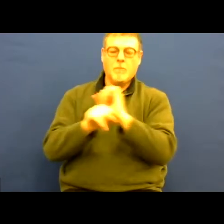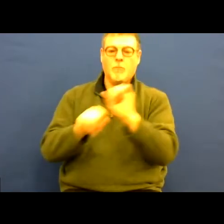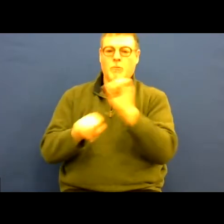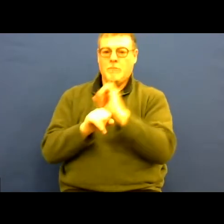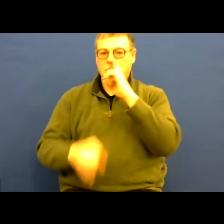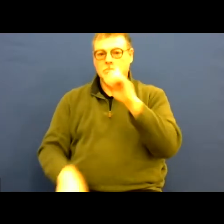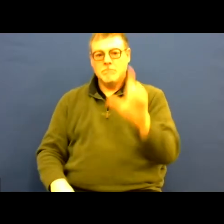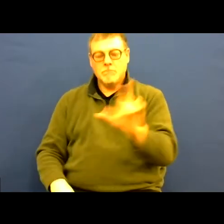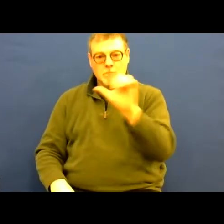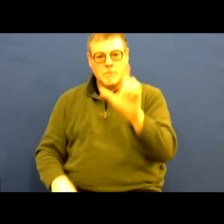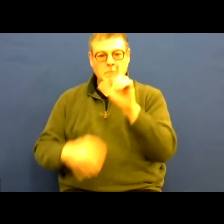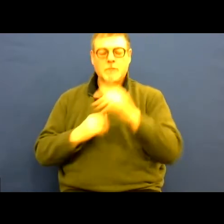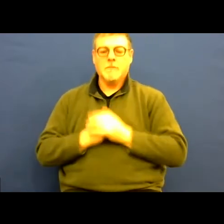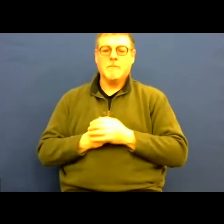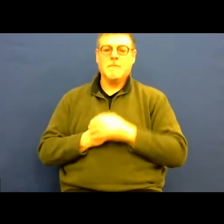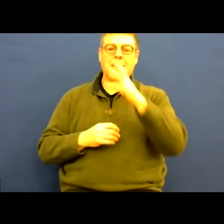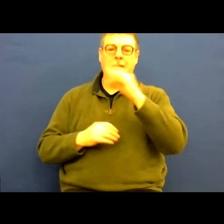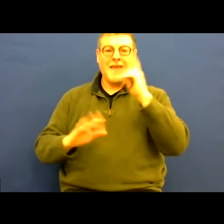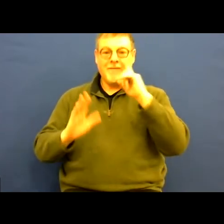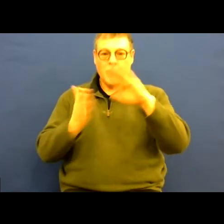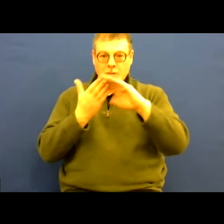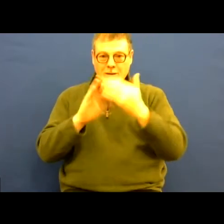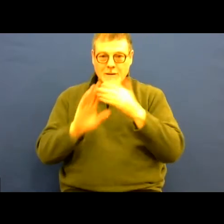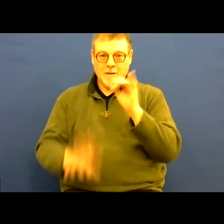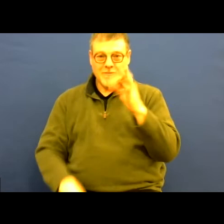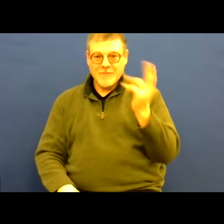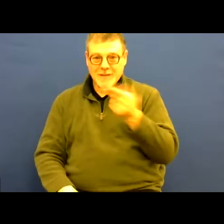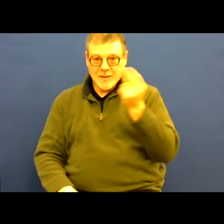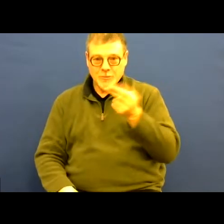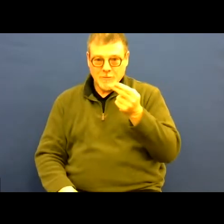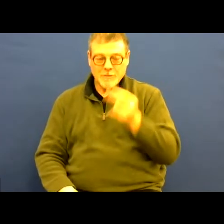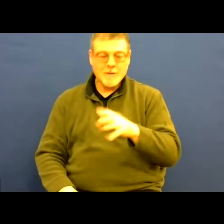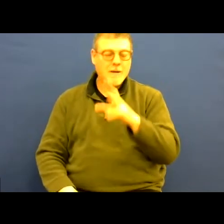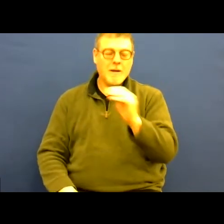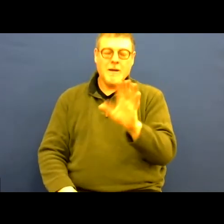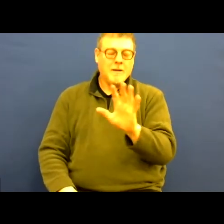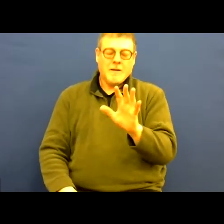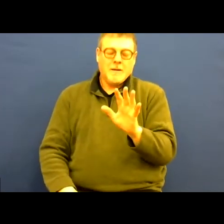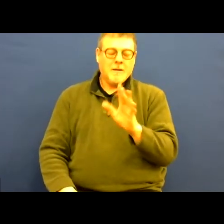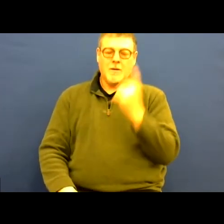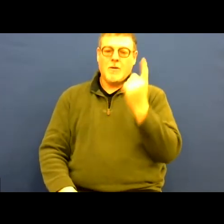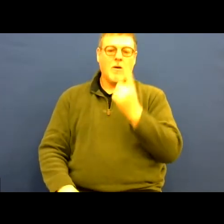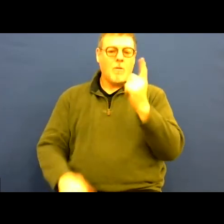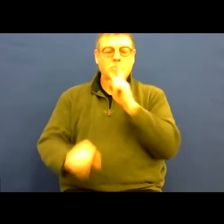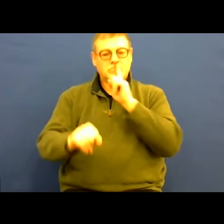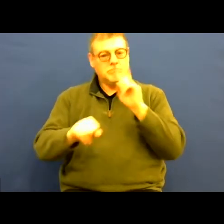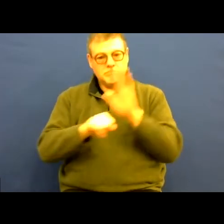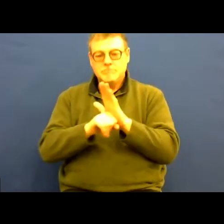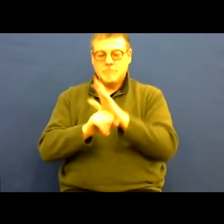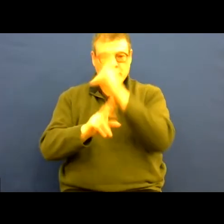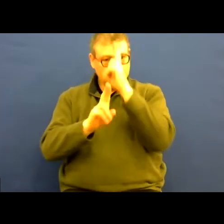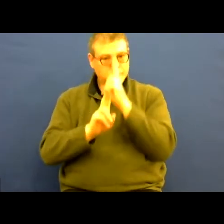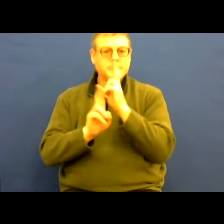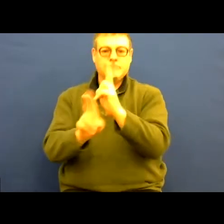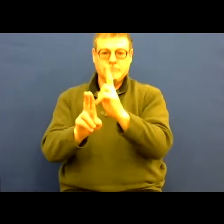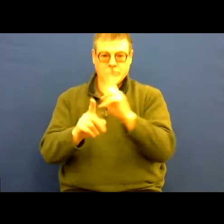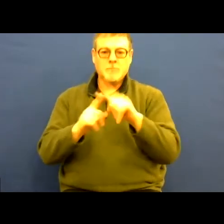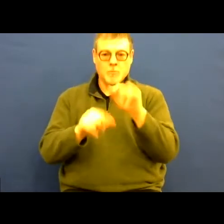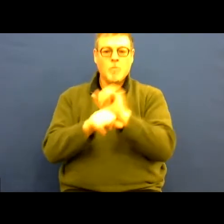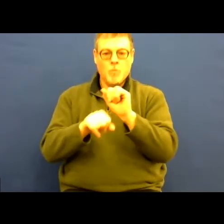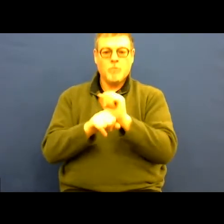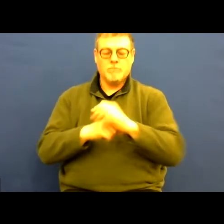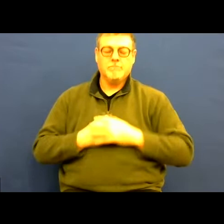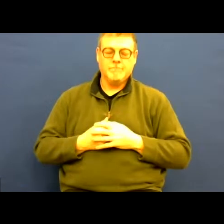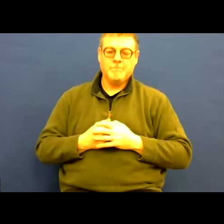the library and for the town of Henrietta, and are always so committed and dedicated to the work they